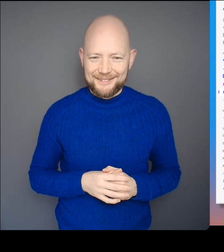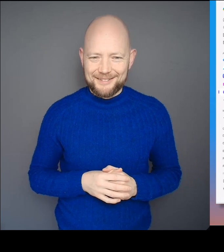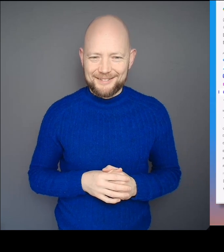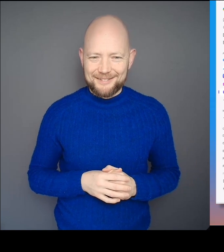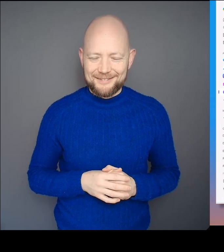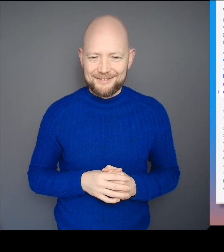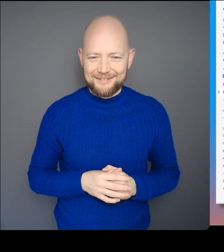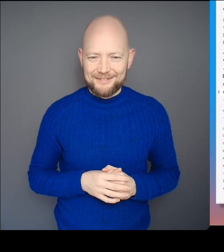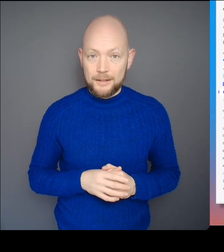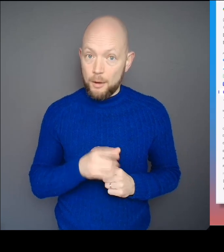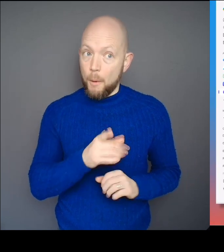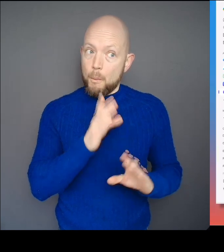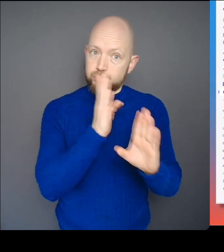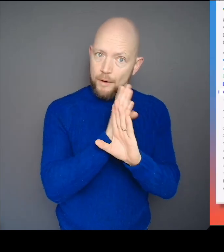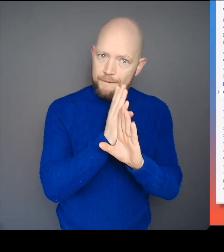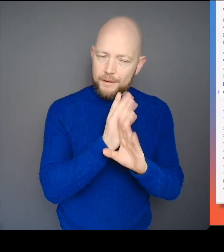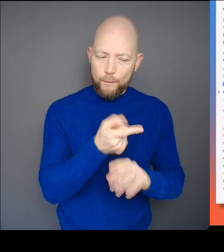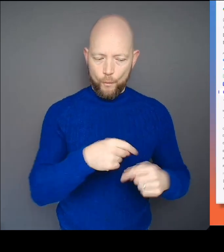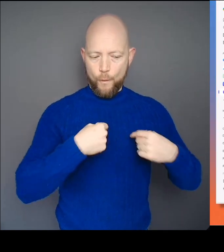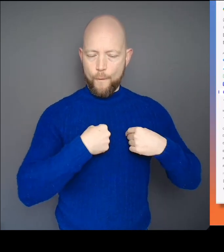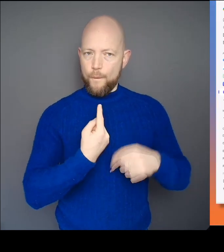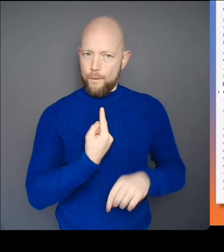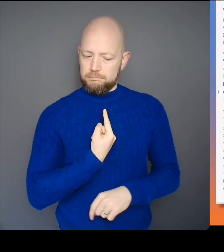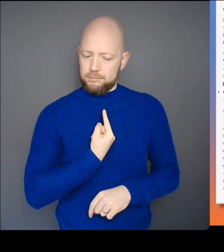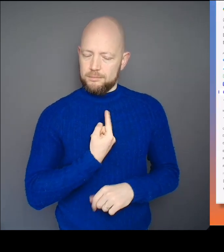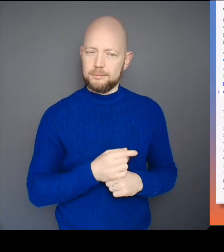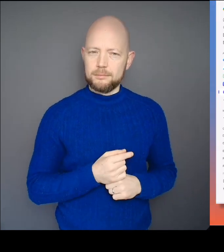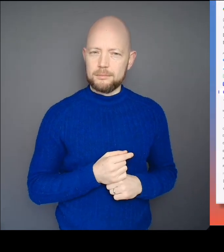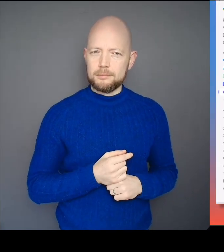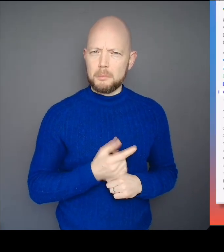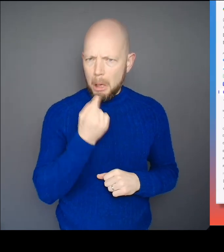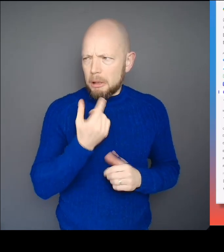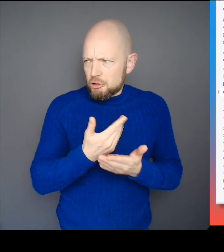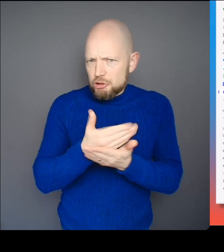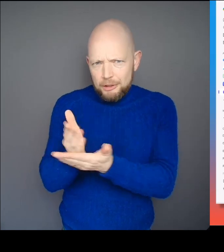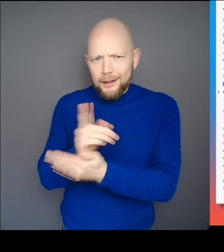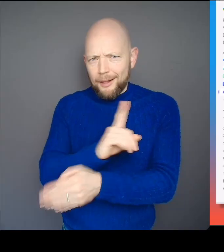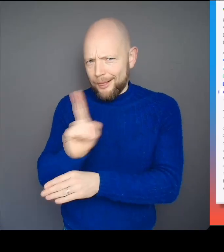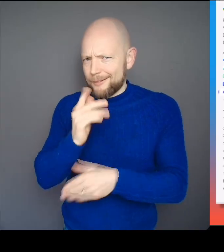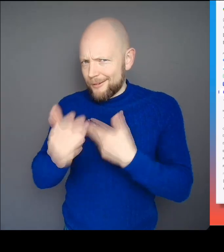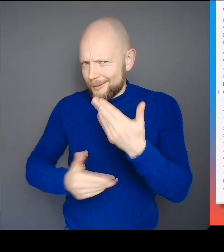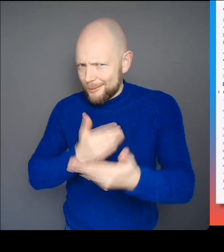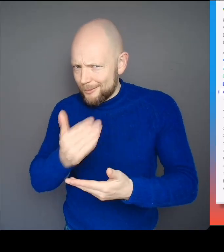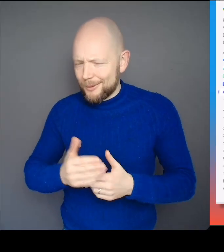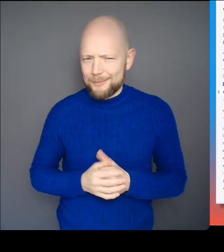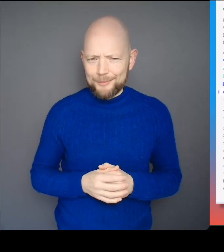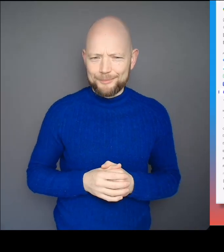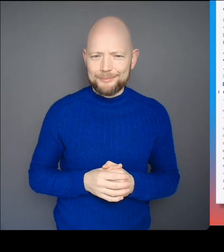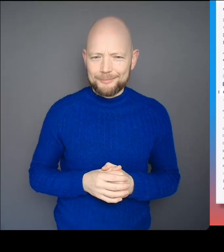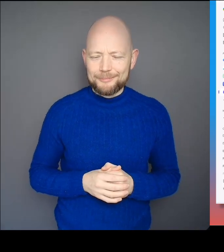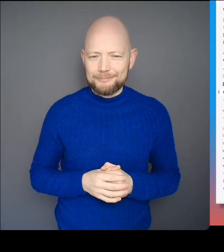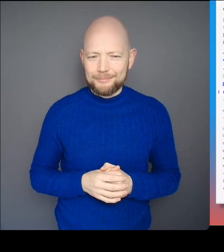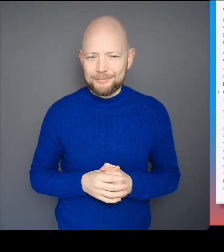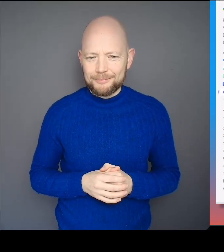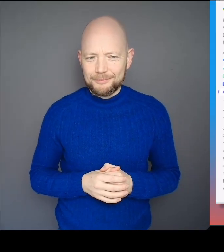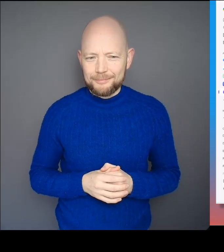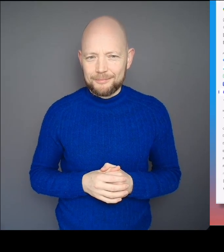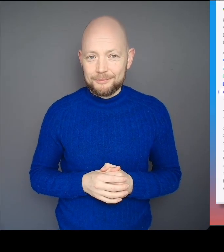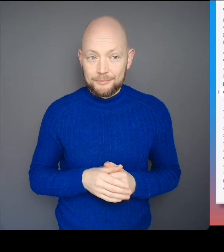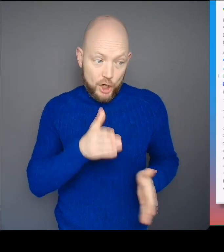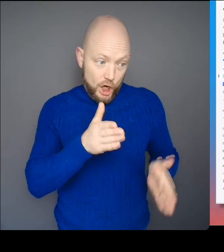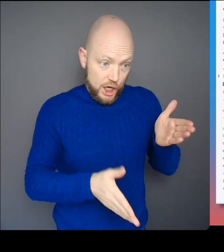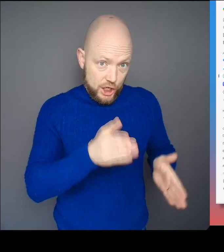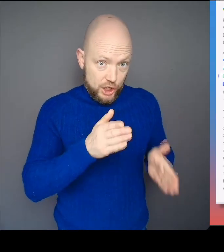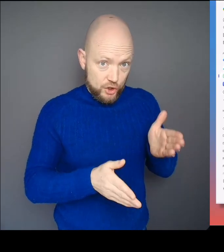just click create. So when it's first created, it's private just for me, but we will come back to how we can share it, because remember, this is for everyone to learn about